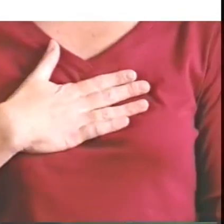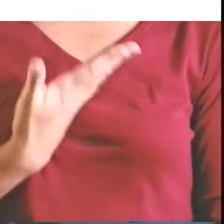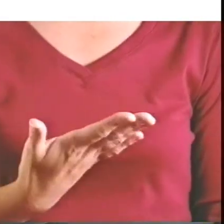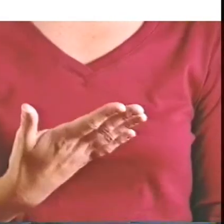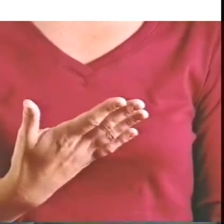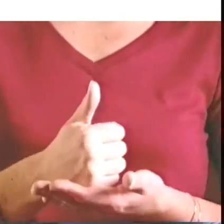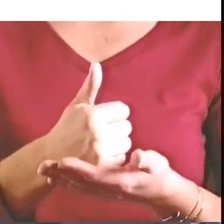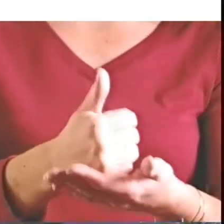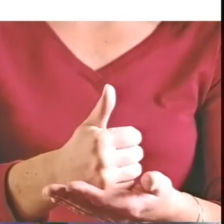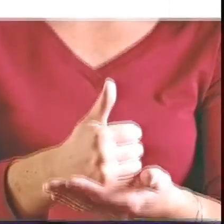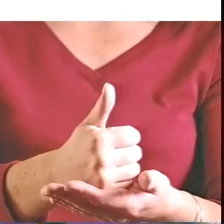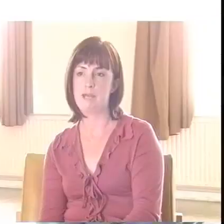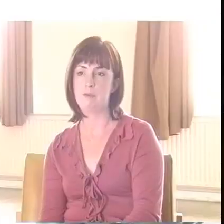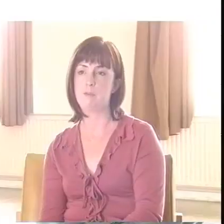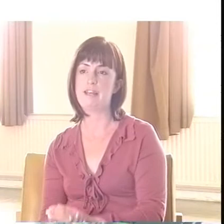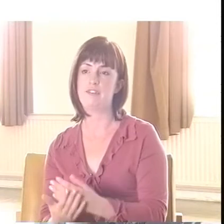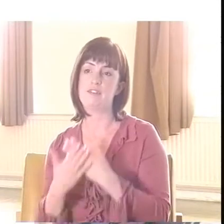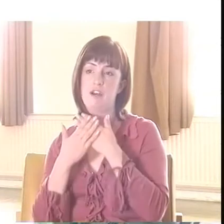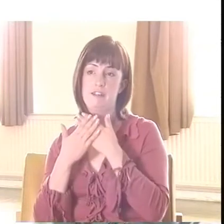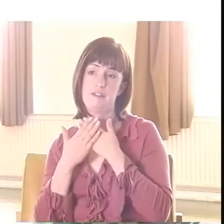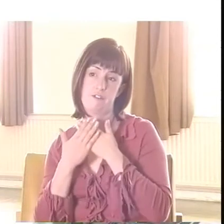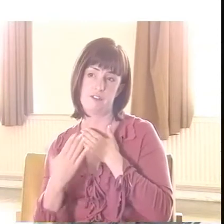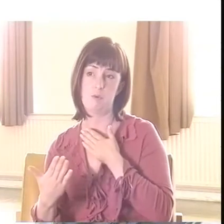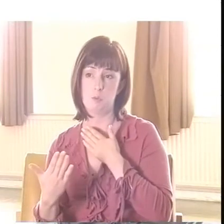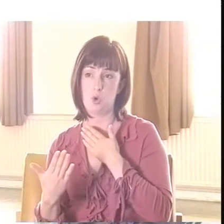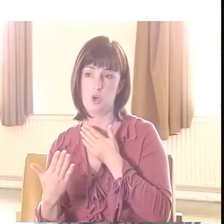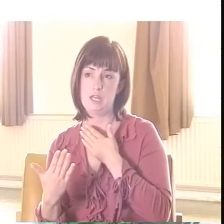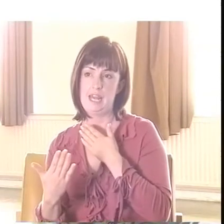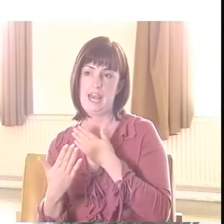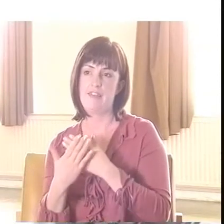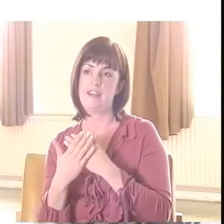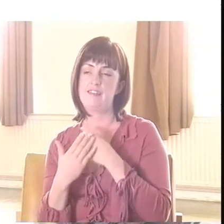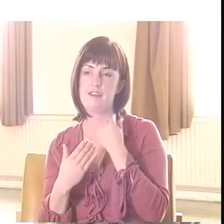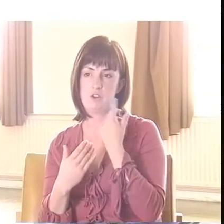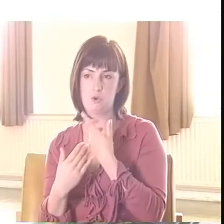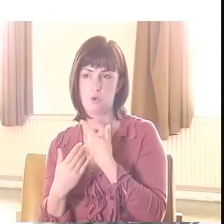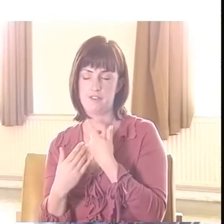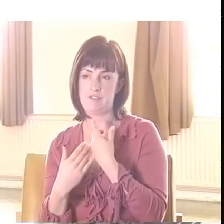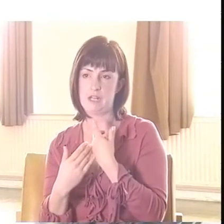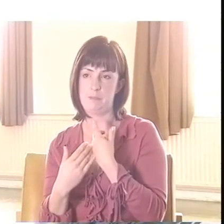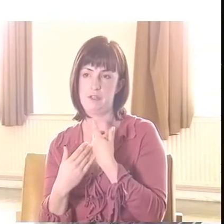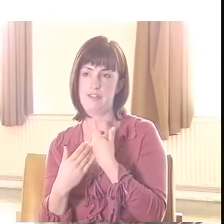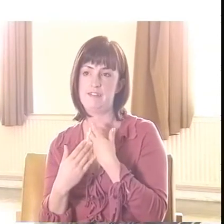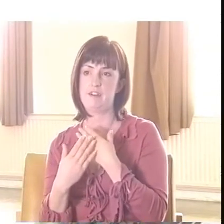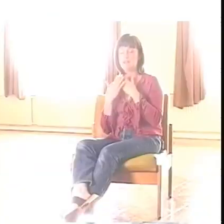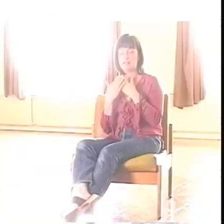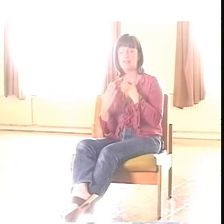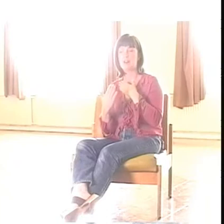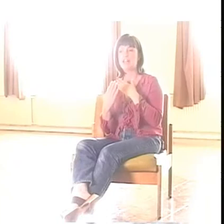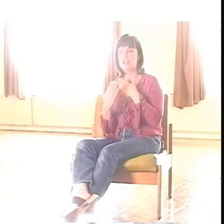tends to happen naturally is the baby will make the sign, for example, more, and then as their vocal cords develop, they start to make the sign and